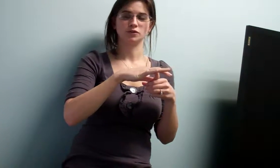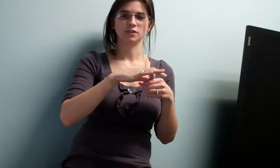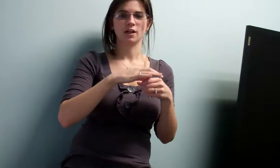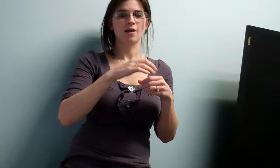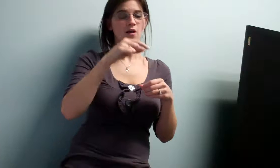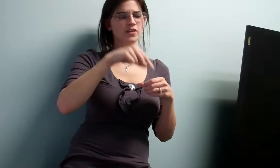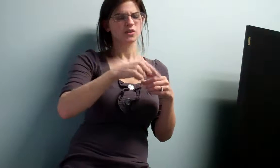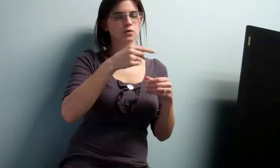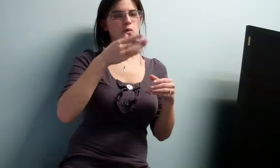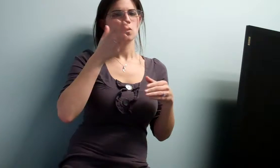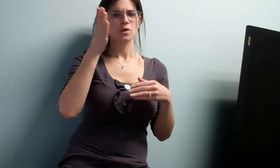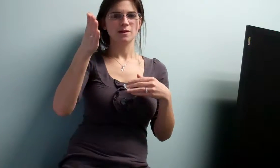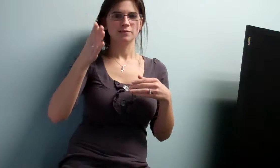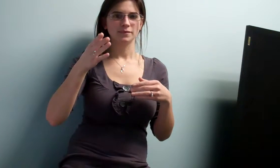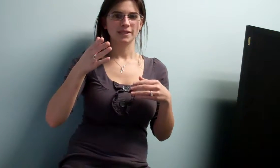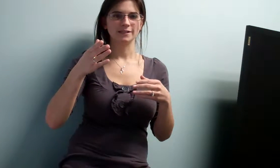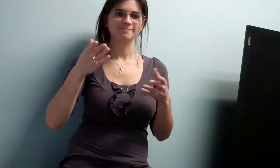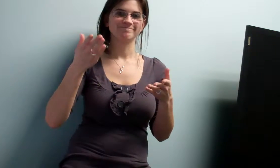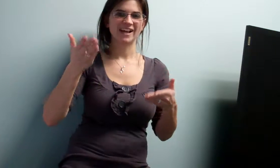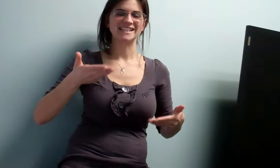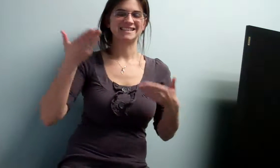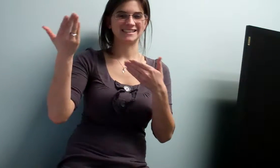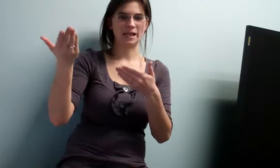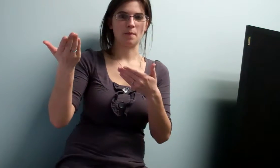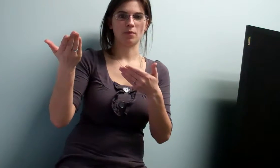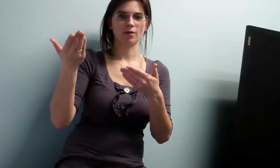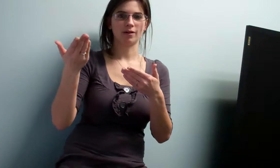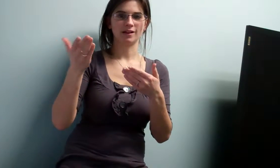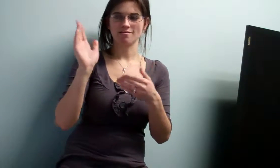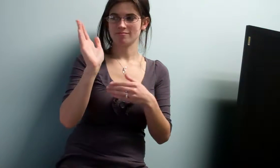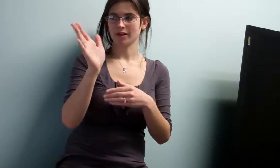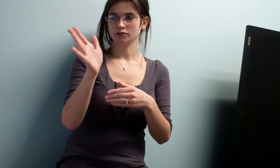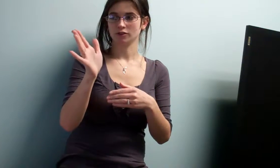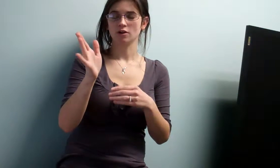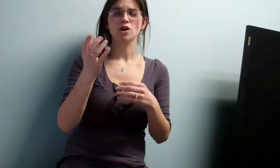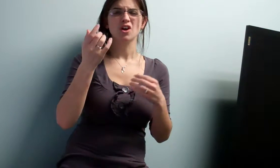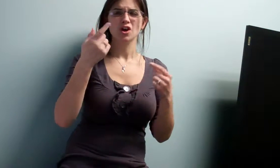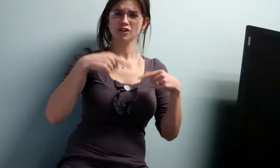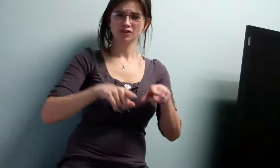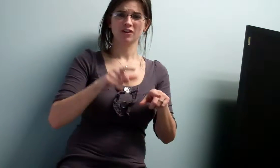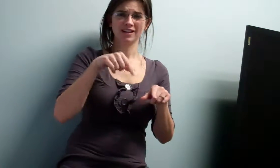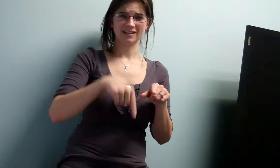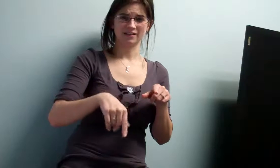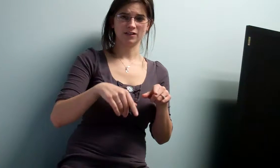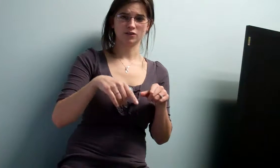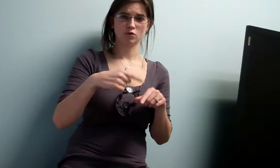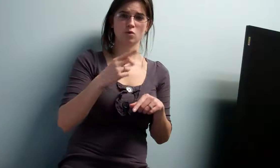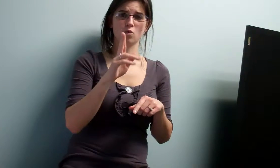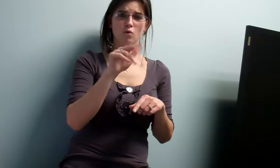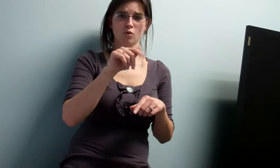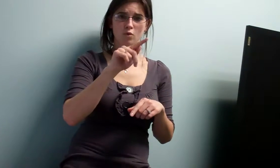because during this quarter I'll focus on a particular individual every